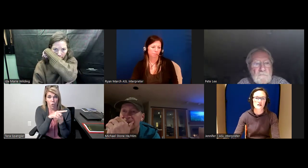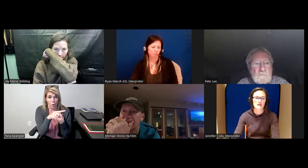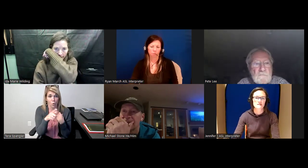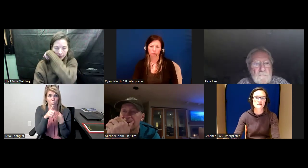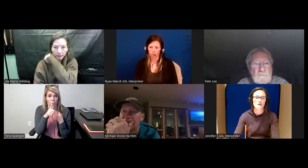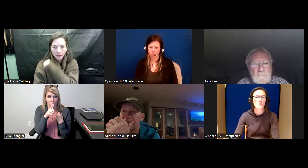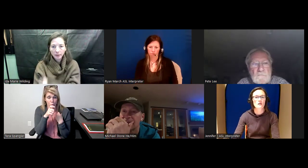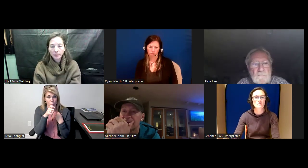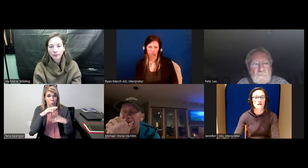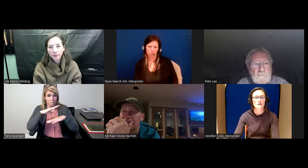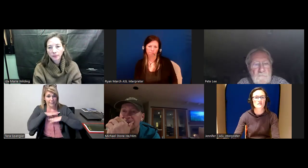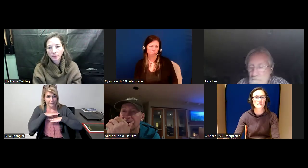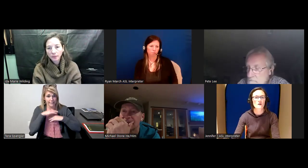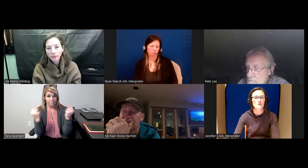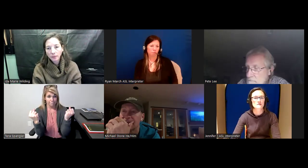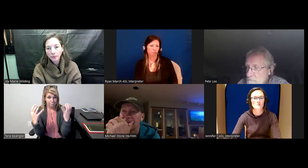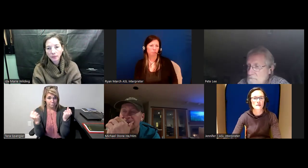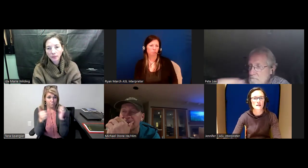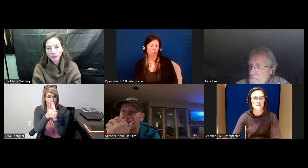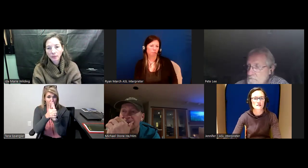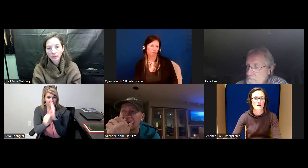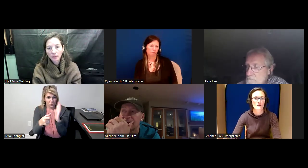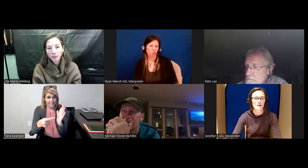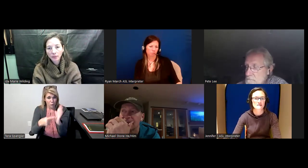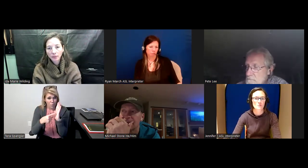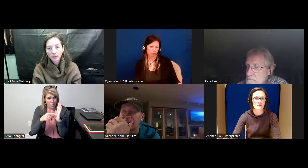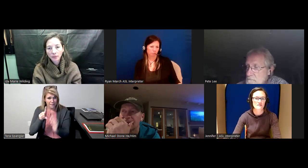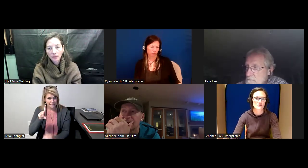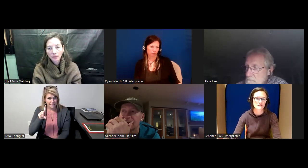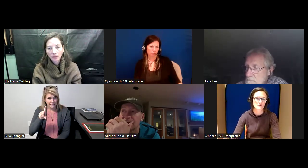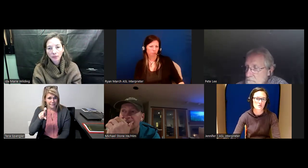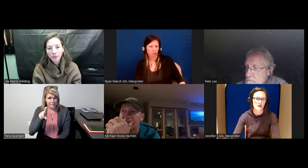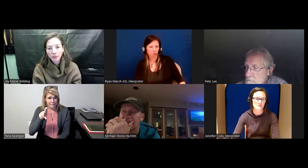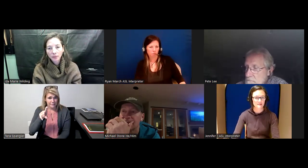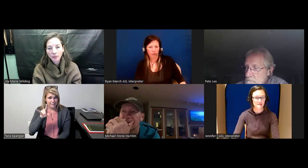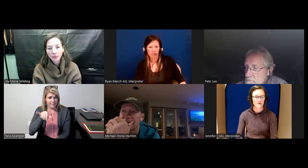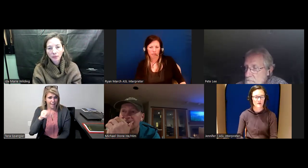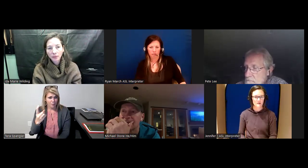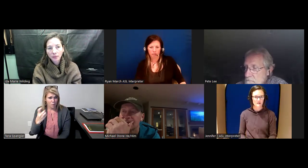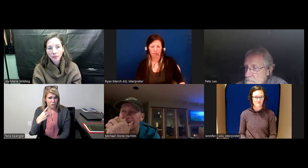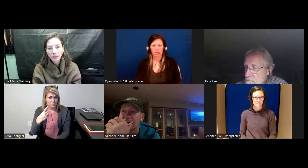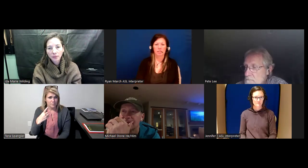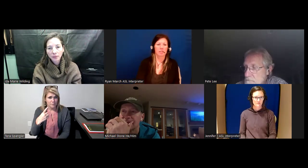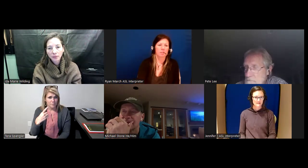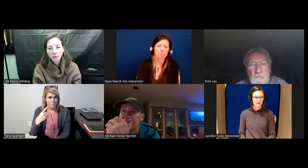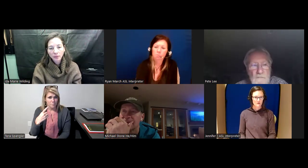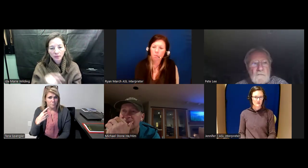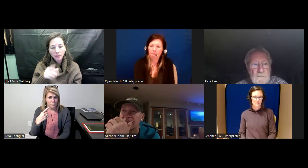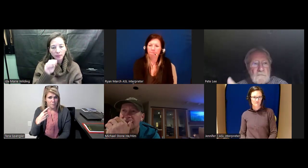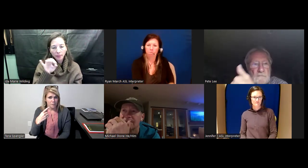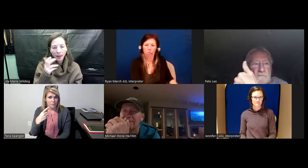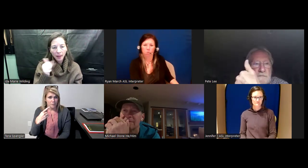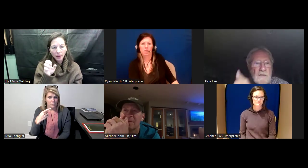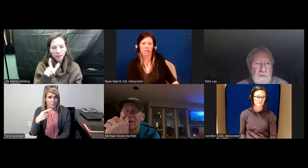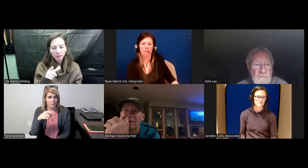This is Tara. So, well, for those who meet their ASL proficiency requirements, is that what you mean? Is that the